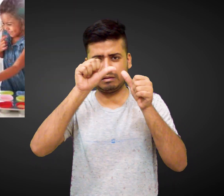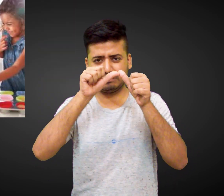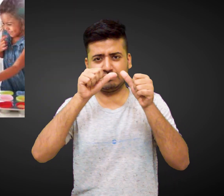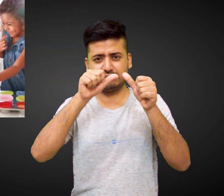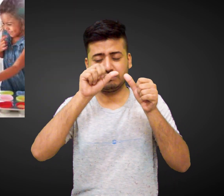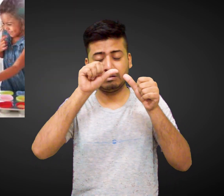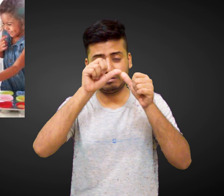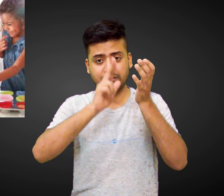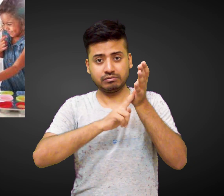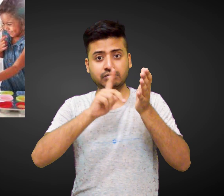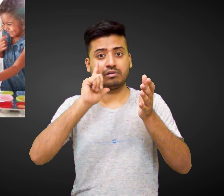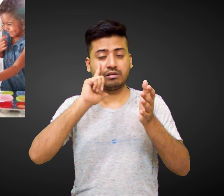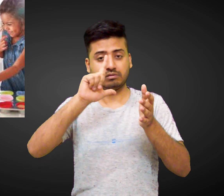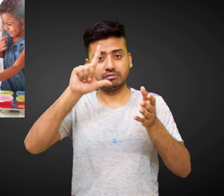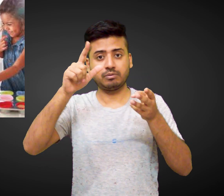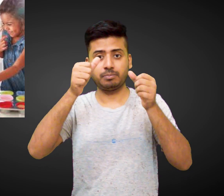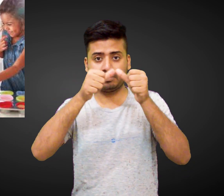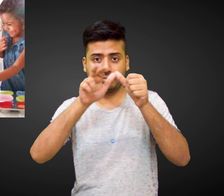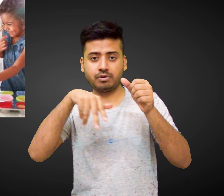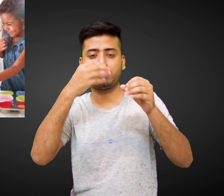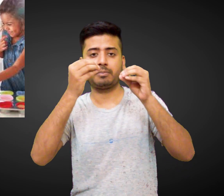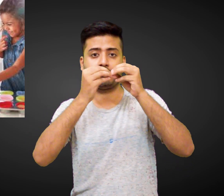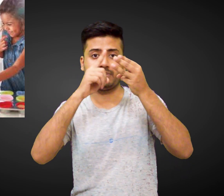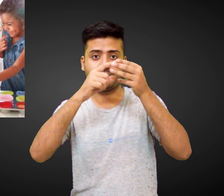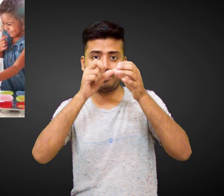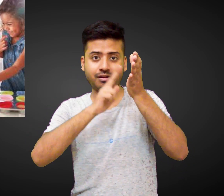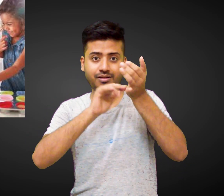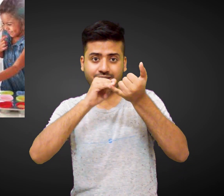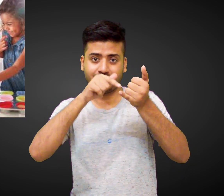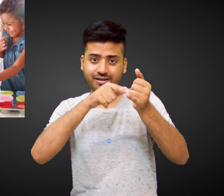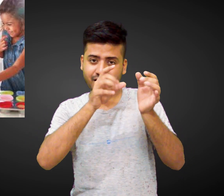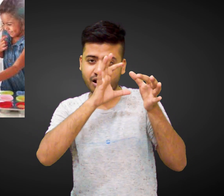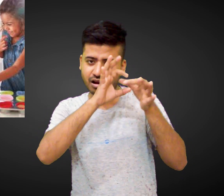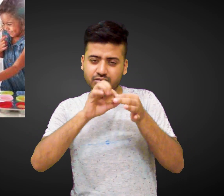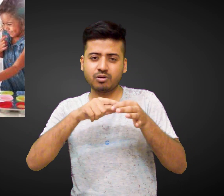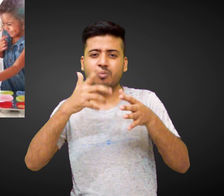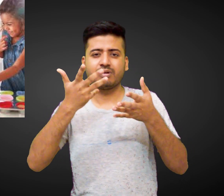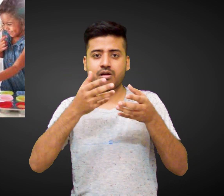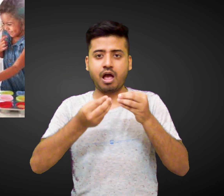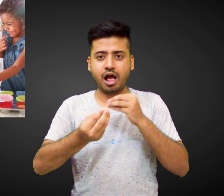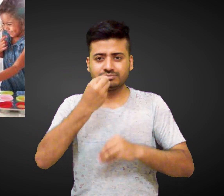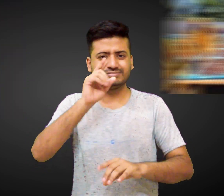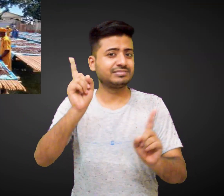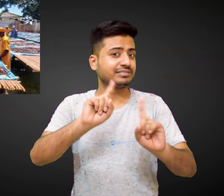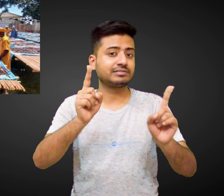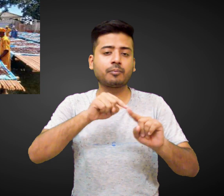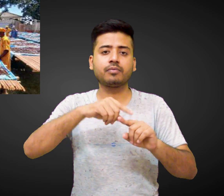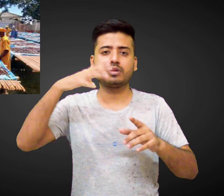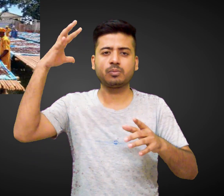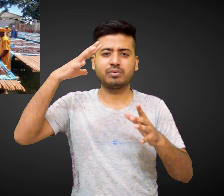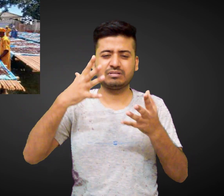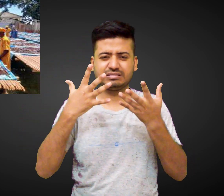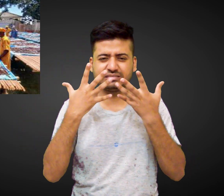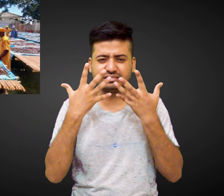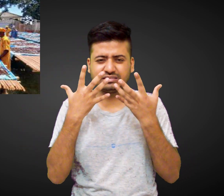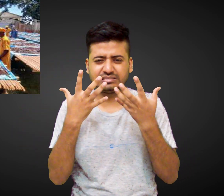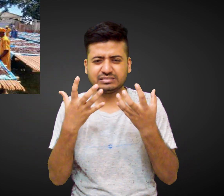Vanilla was introduced to India around 1835 and is now cultivated in certain districts of Karnataka and Kerala, according to